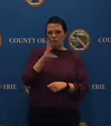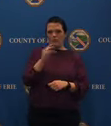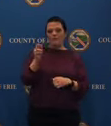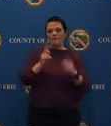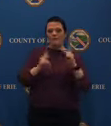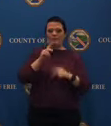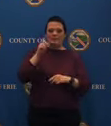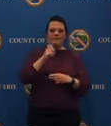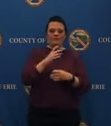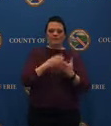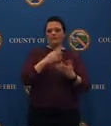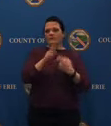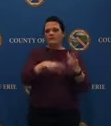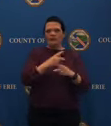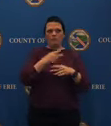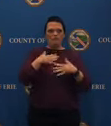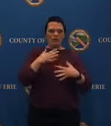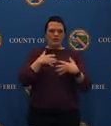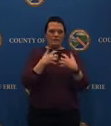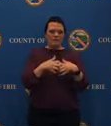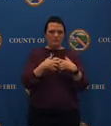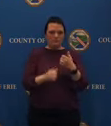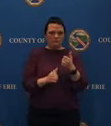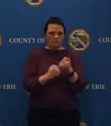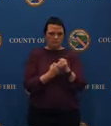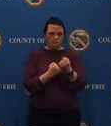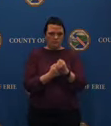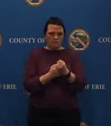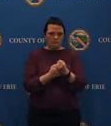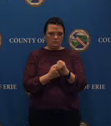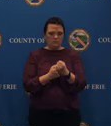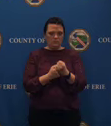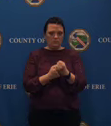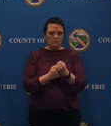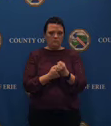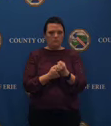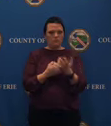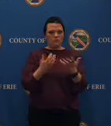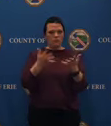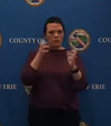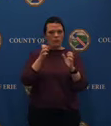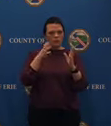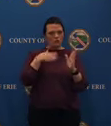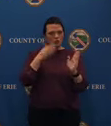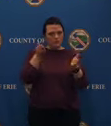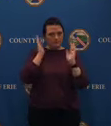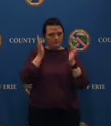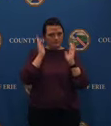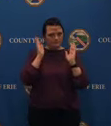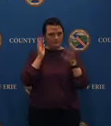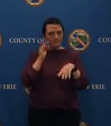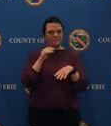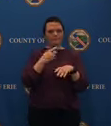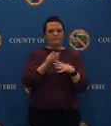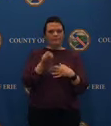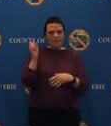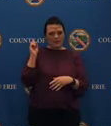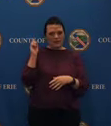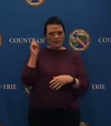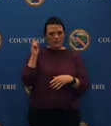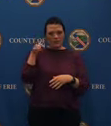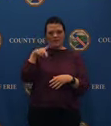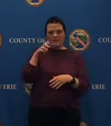those who need some type of ventilator or breathing support. I just want to call your attention to last week. There's the